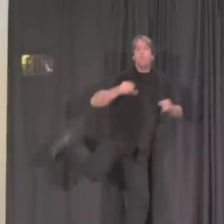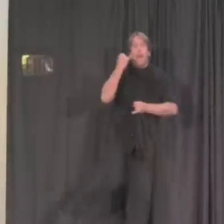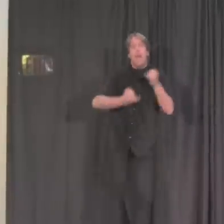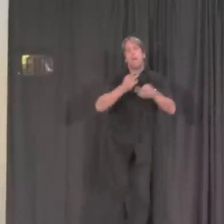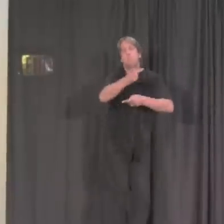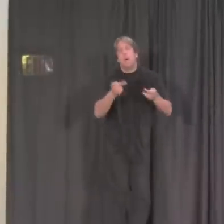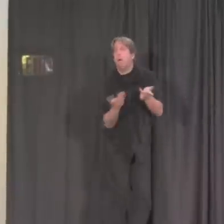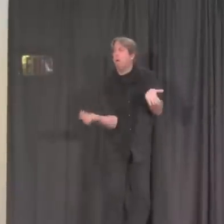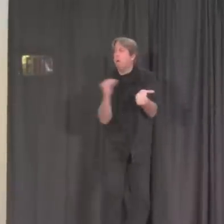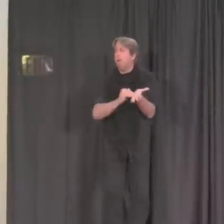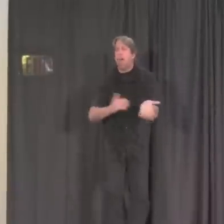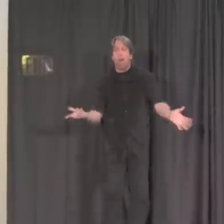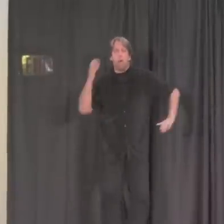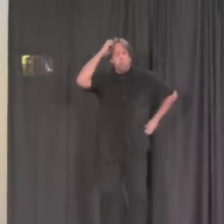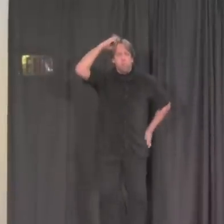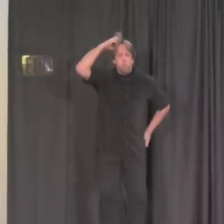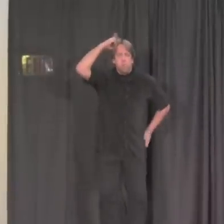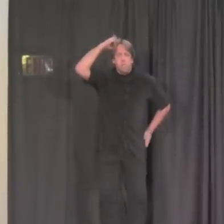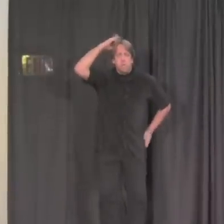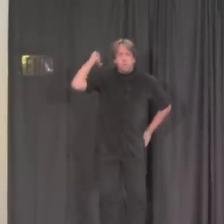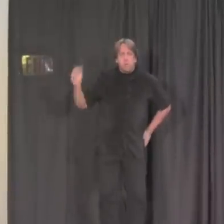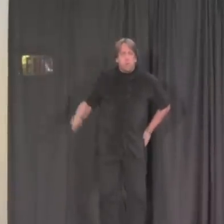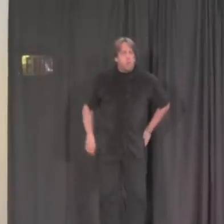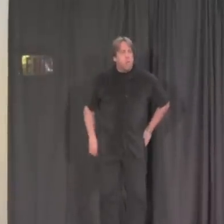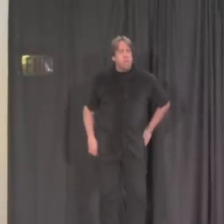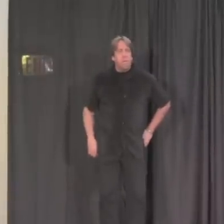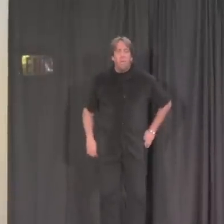Seriously? I'm in last place again!